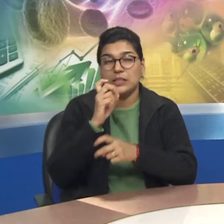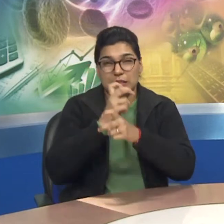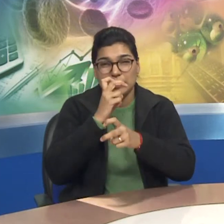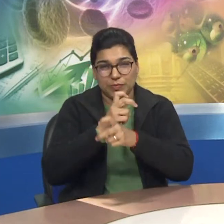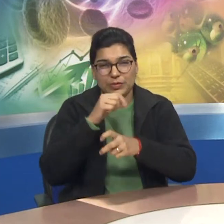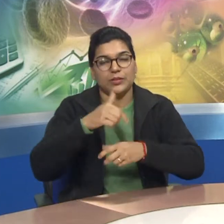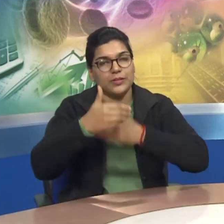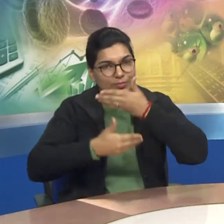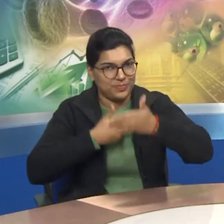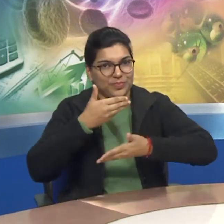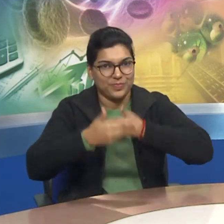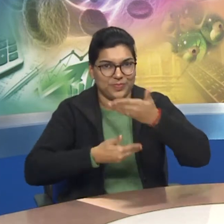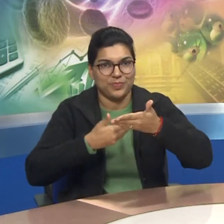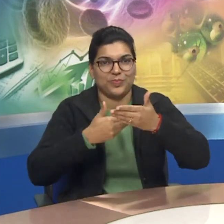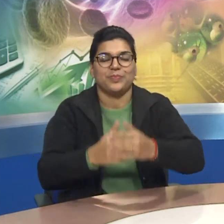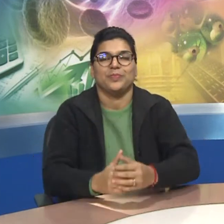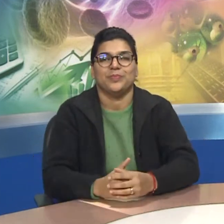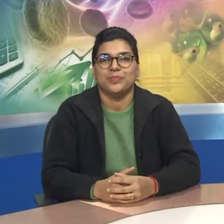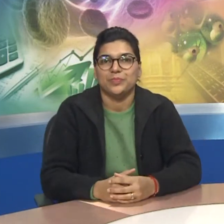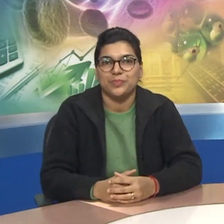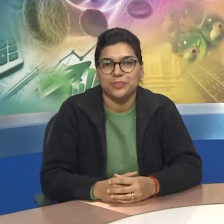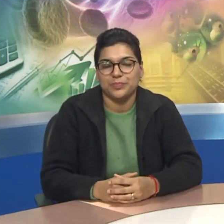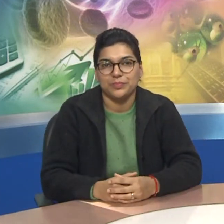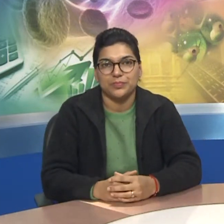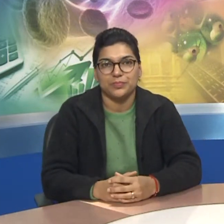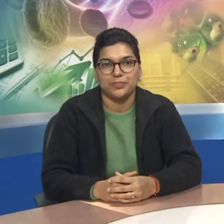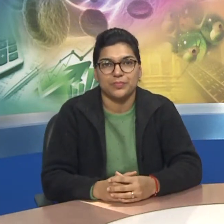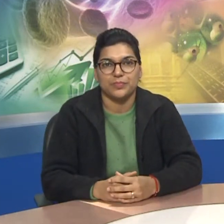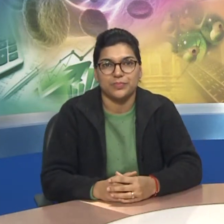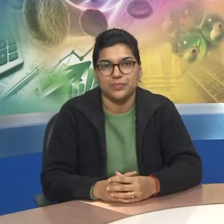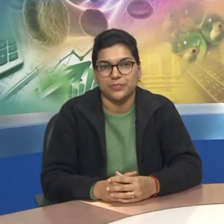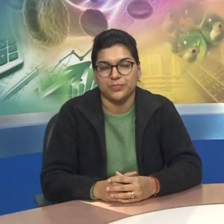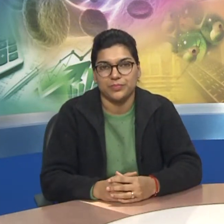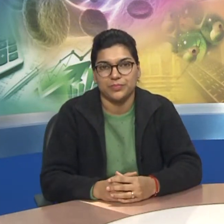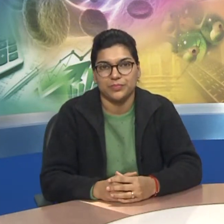Let us now understand the difficult words from the lesson.